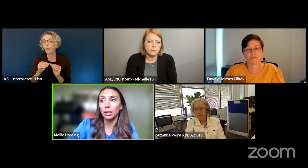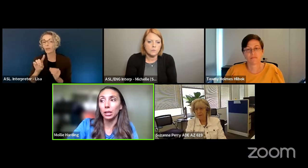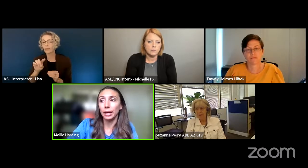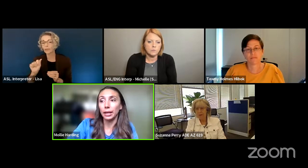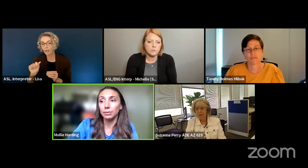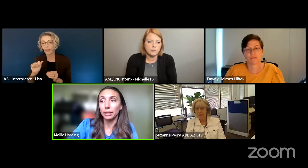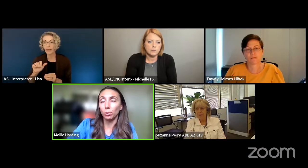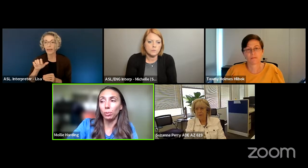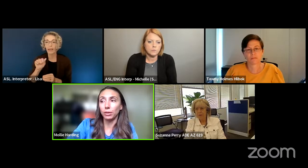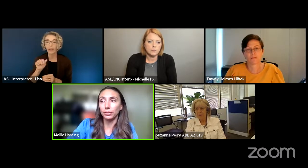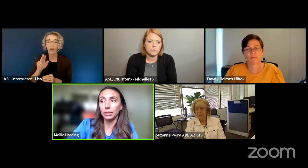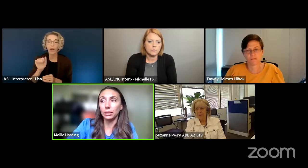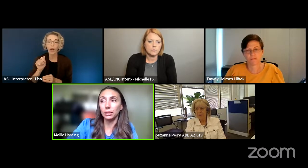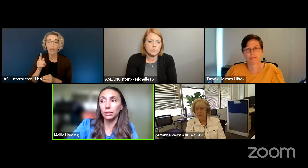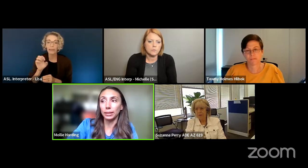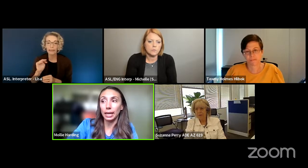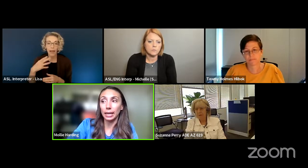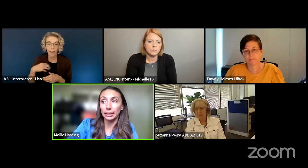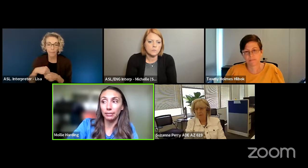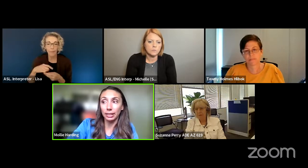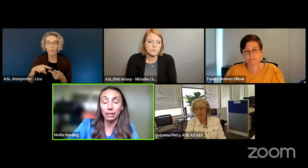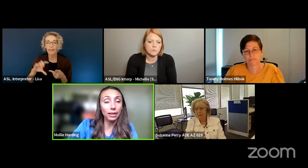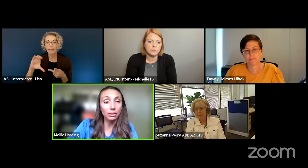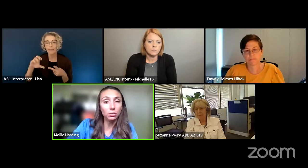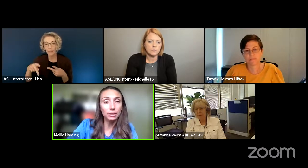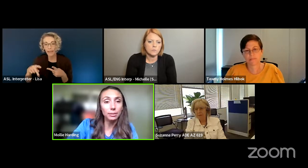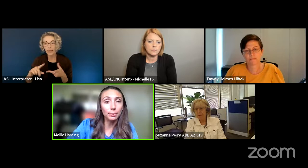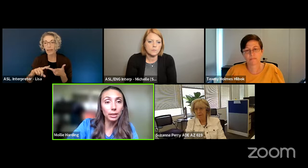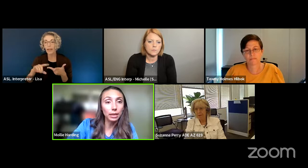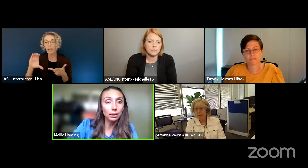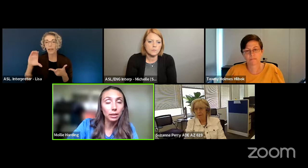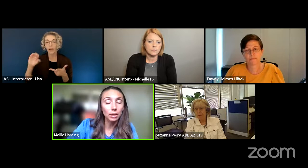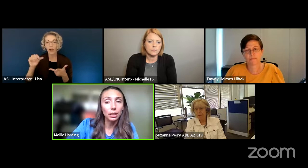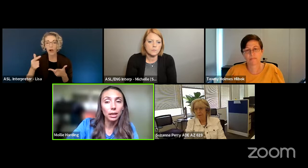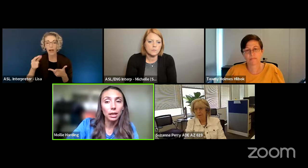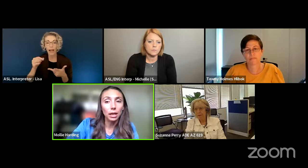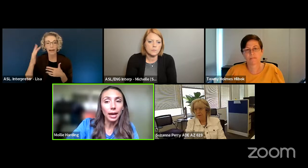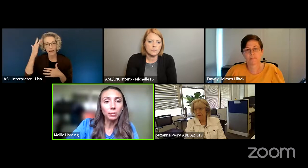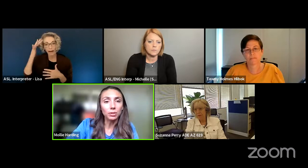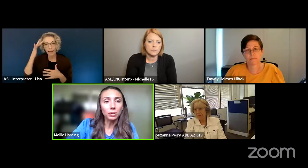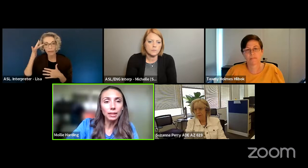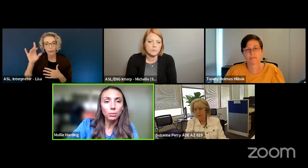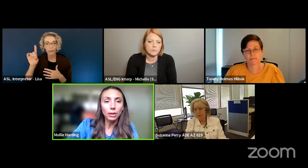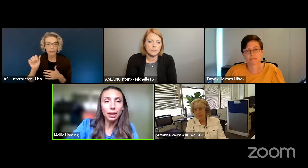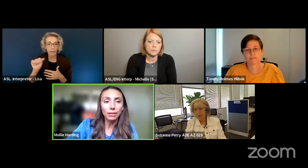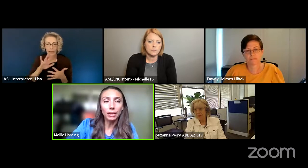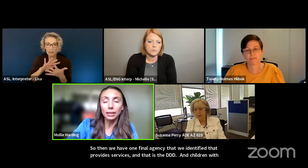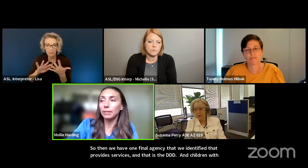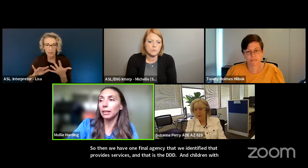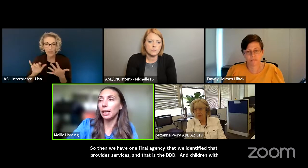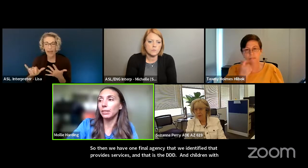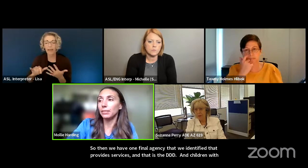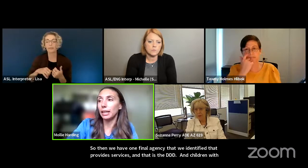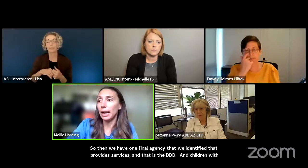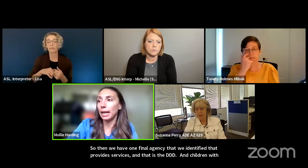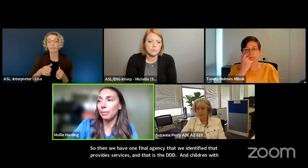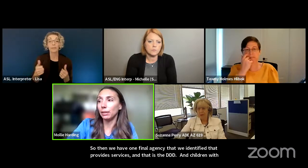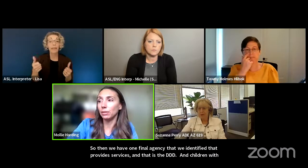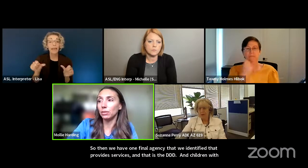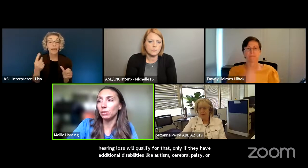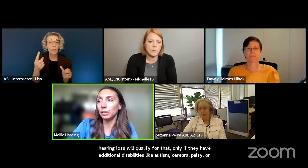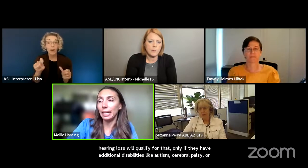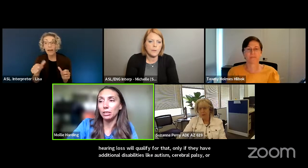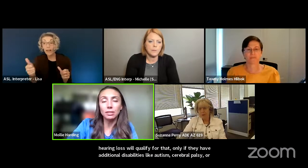autism, cerebral palsy, or cognitive and intellectual disability. So does anyone have anything else to